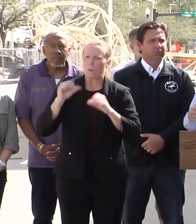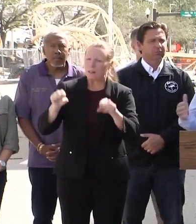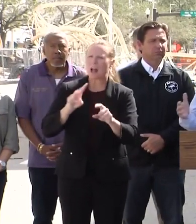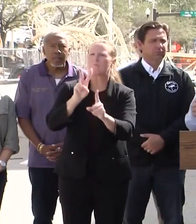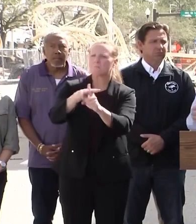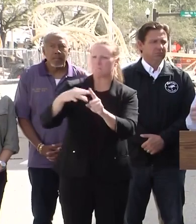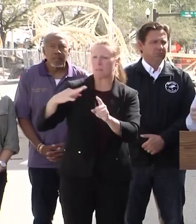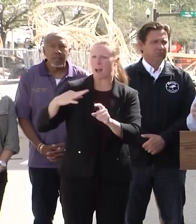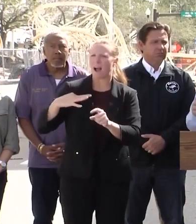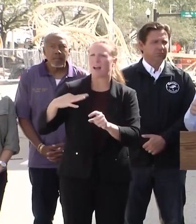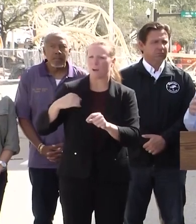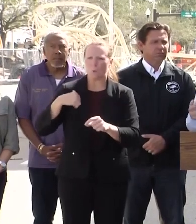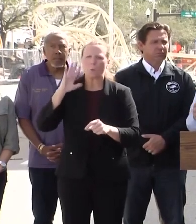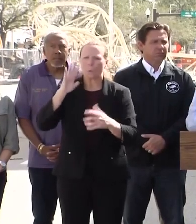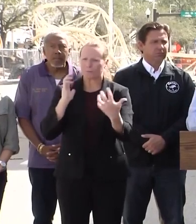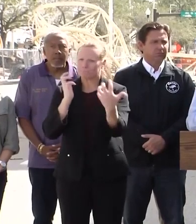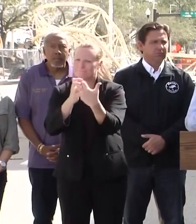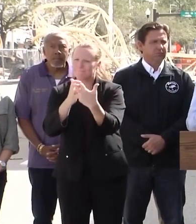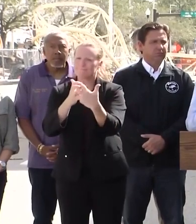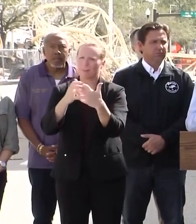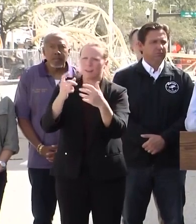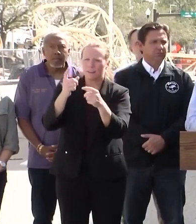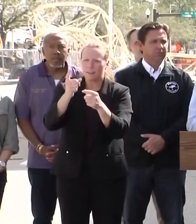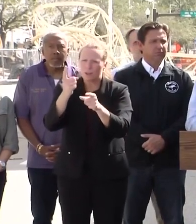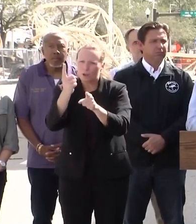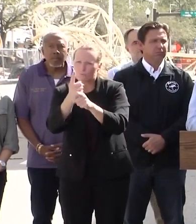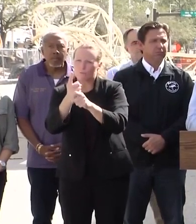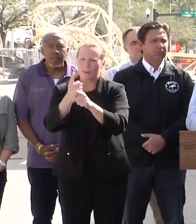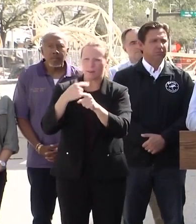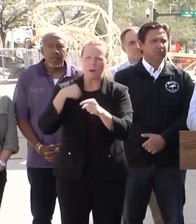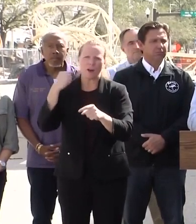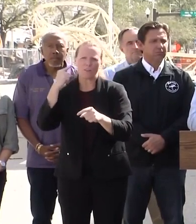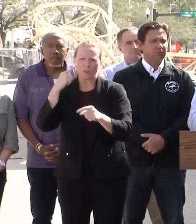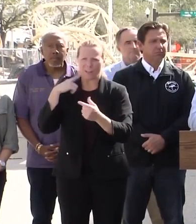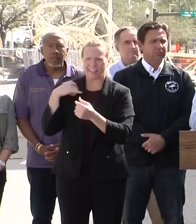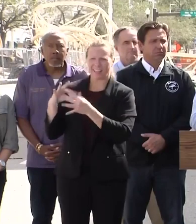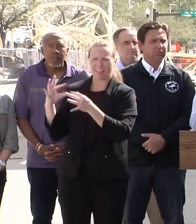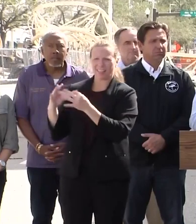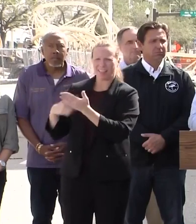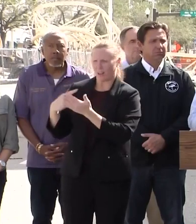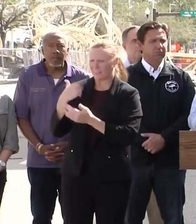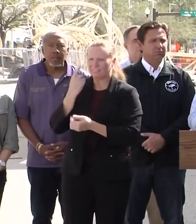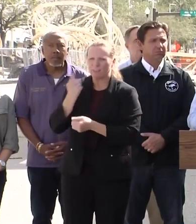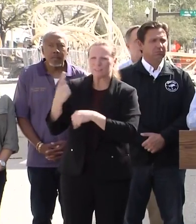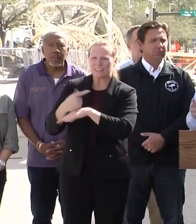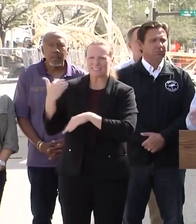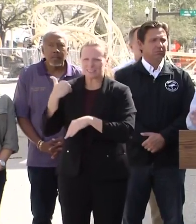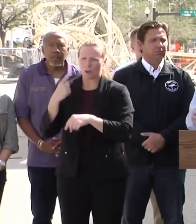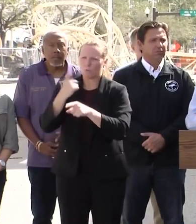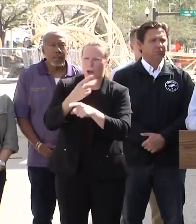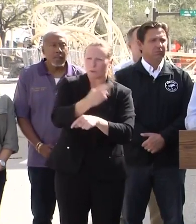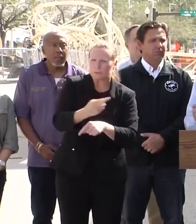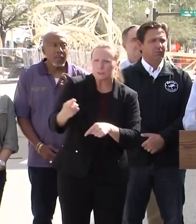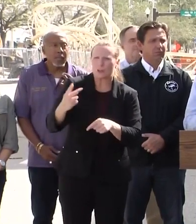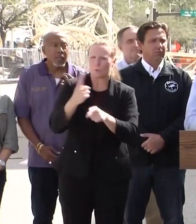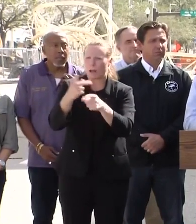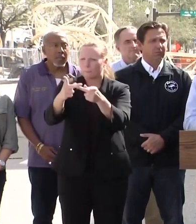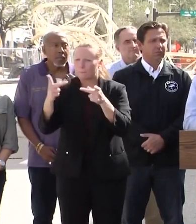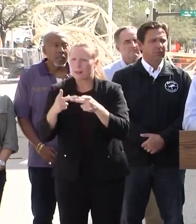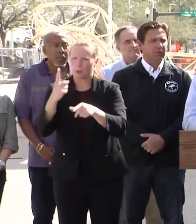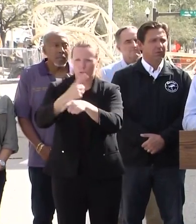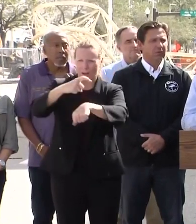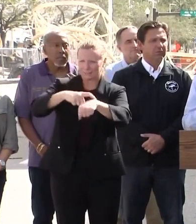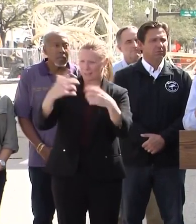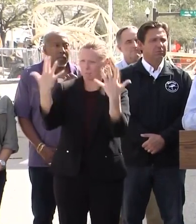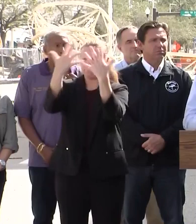will match up the correct, you heard me talk about a couple of days ago, the right resources at the right place at the right time. We want to make sure that